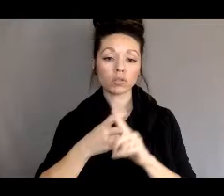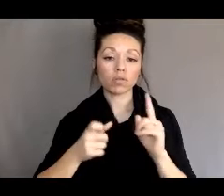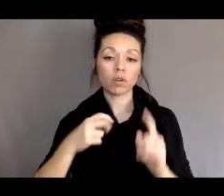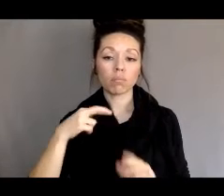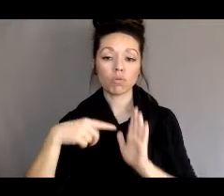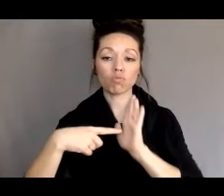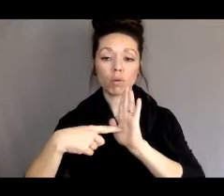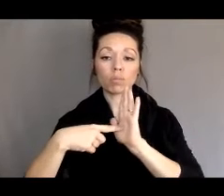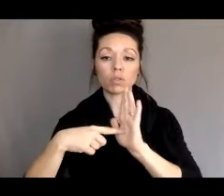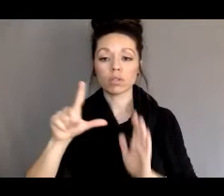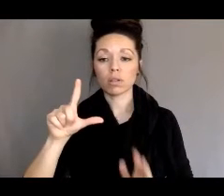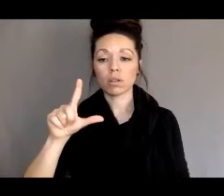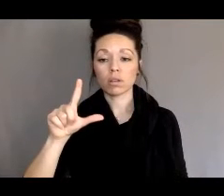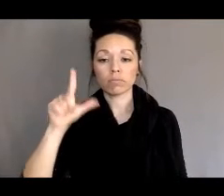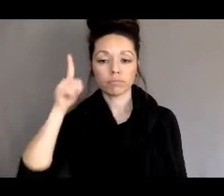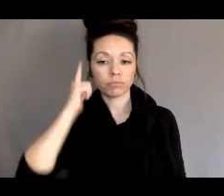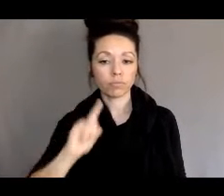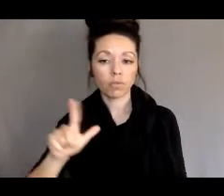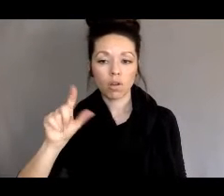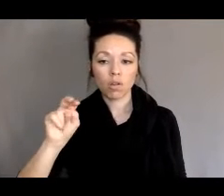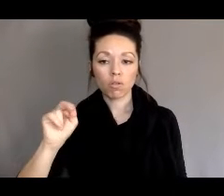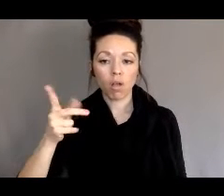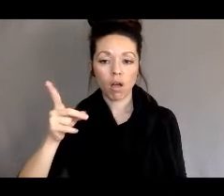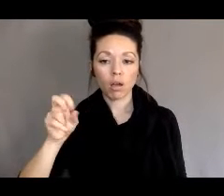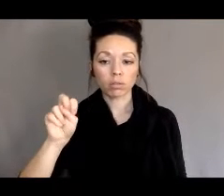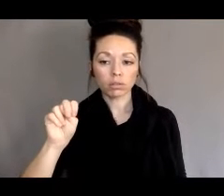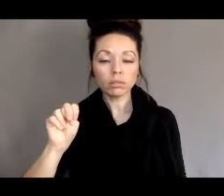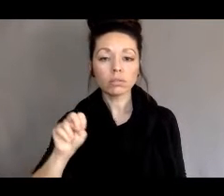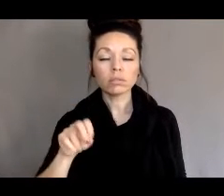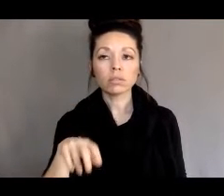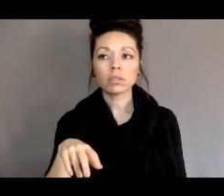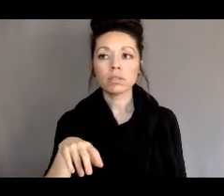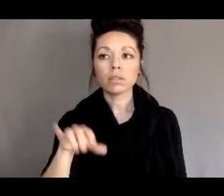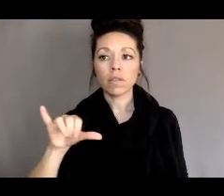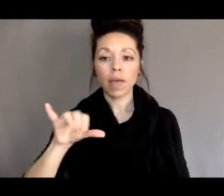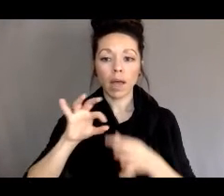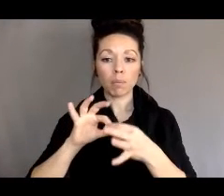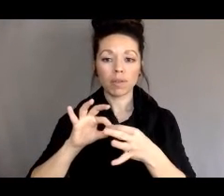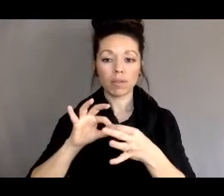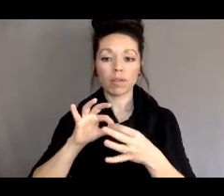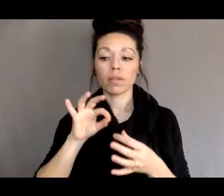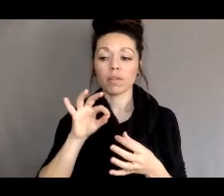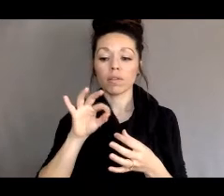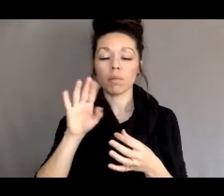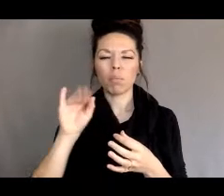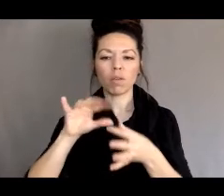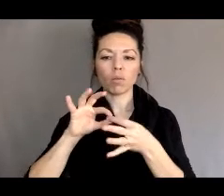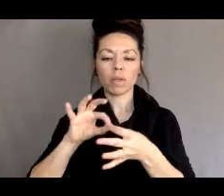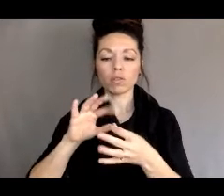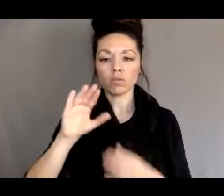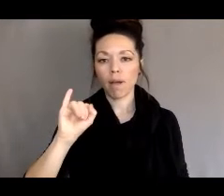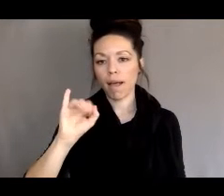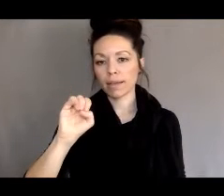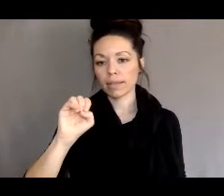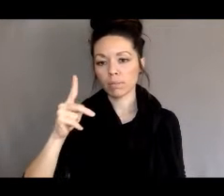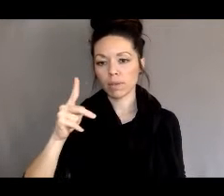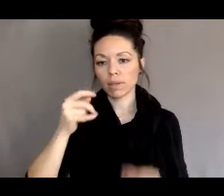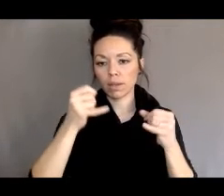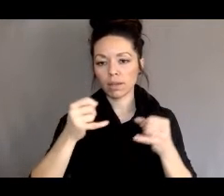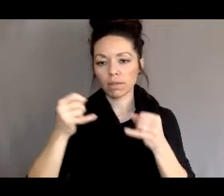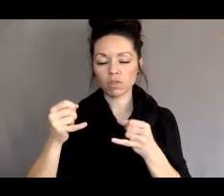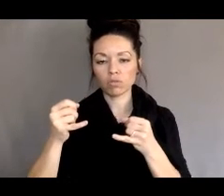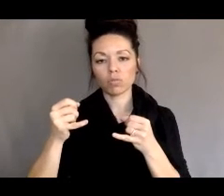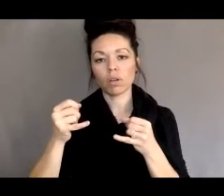Longden. And this bill is related to IEPs, an individualized education